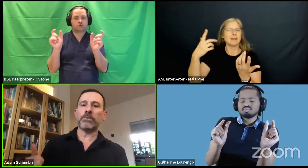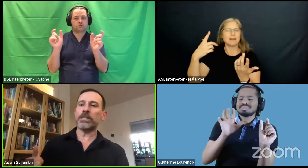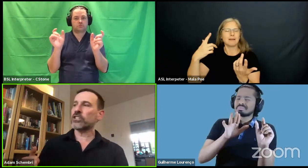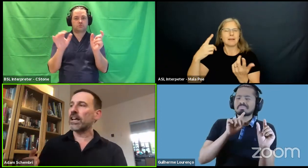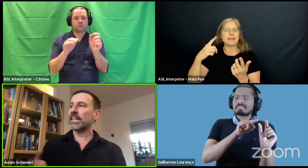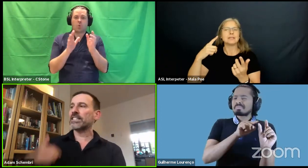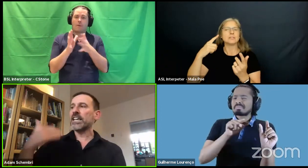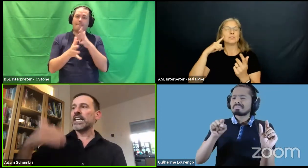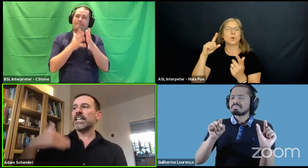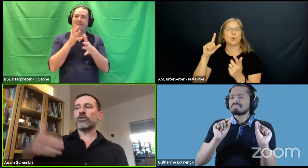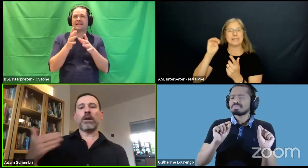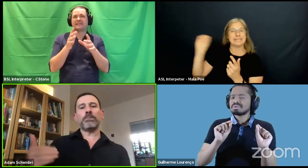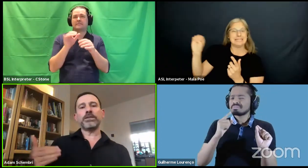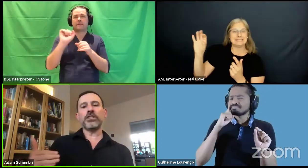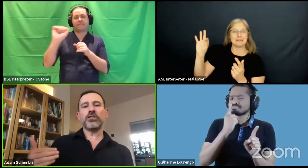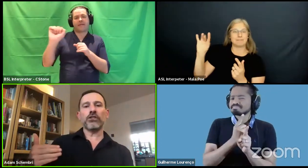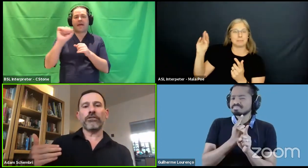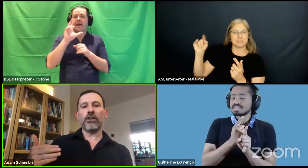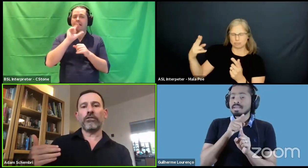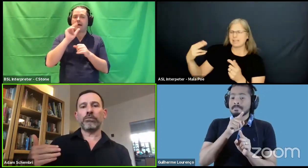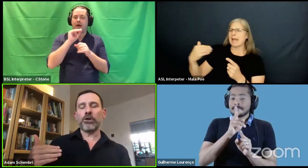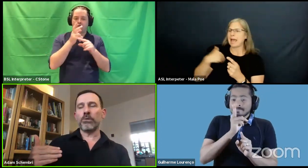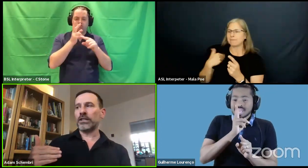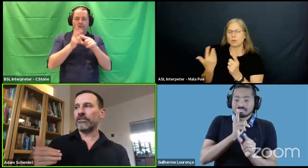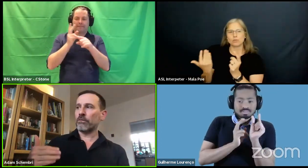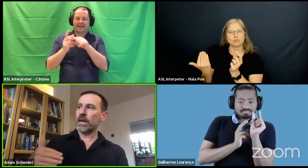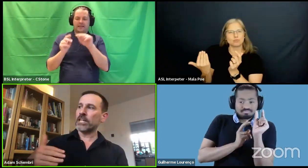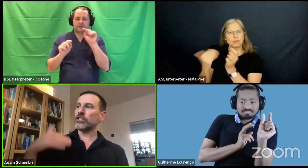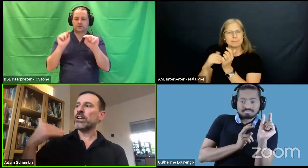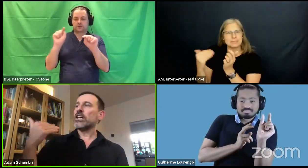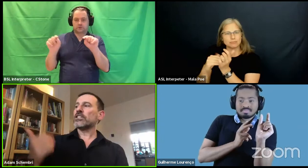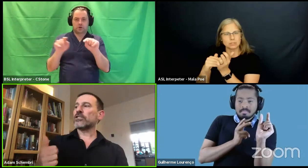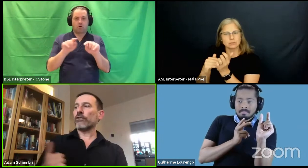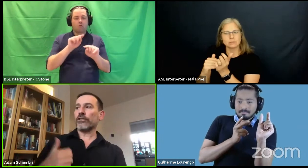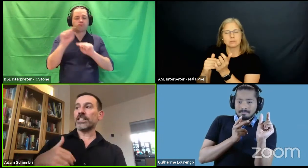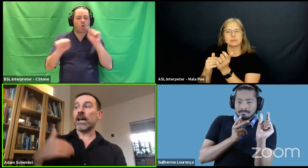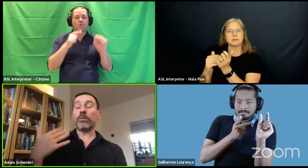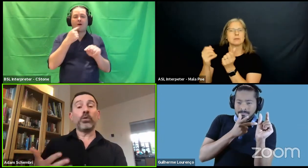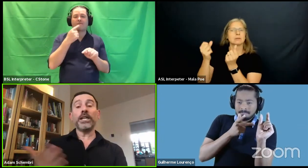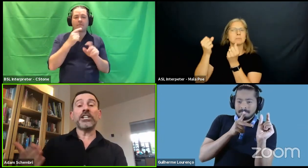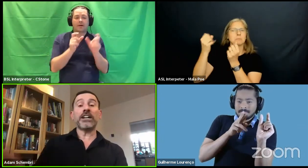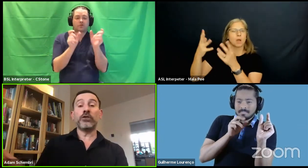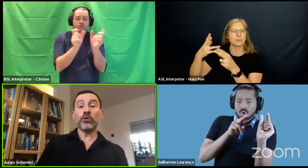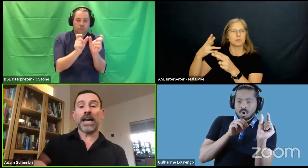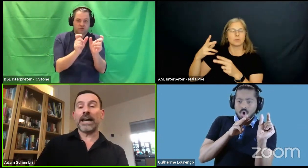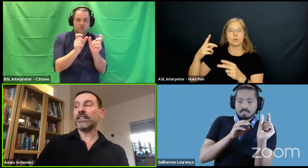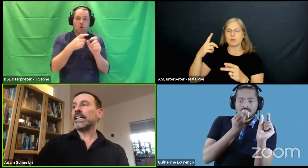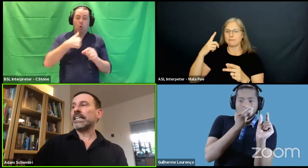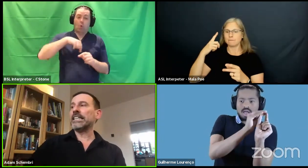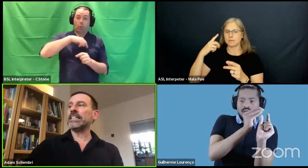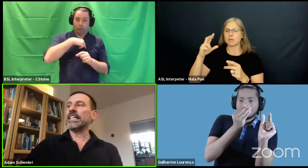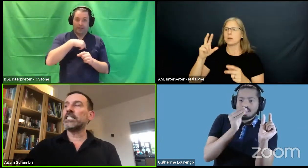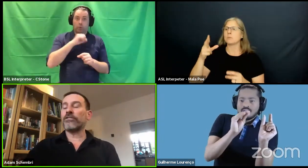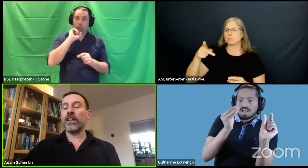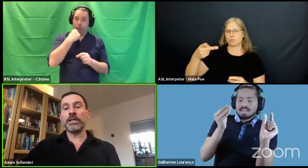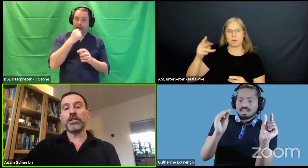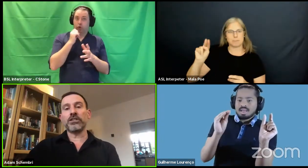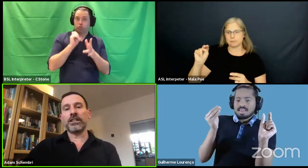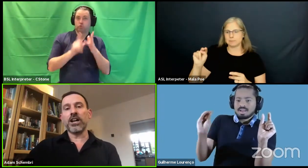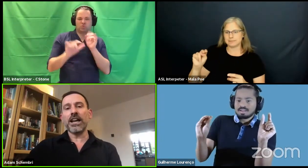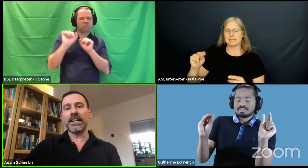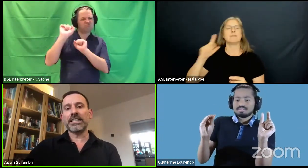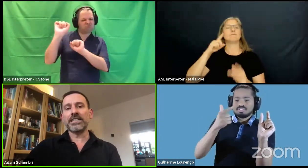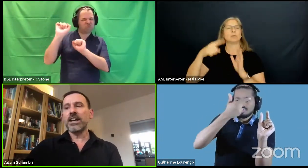East Flemish dialects is a repetition of pronominal information. So for example, we shall do that in East